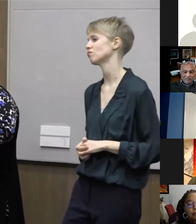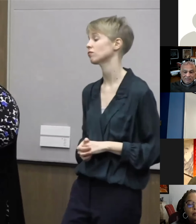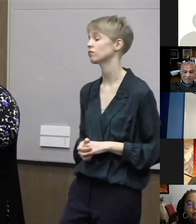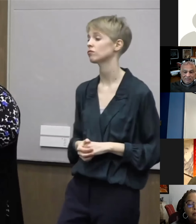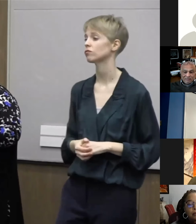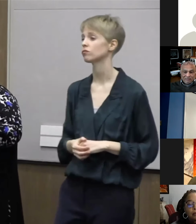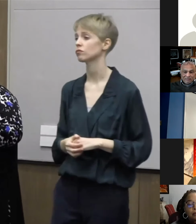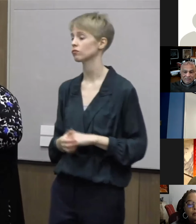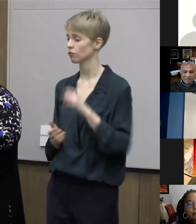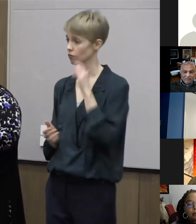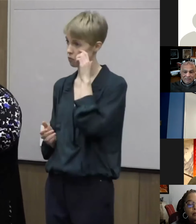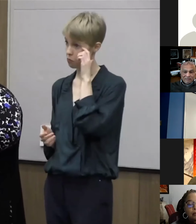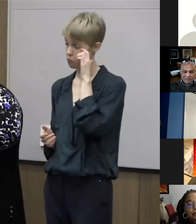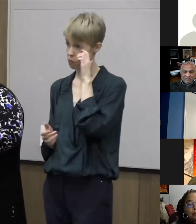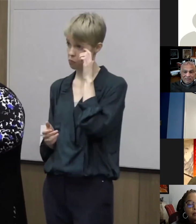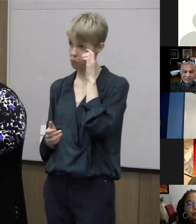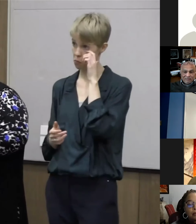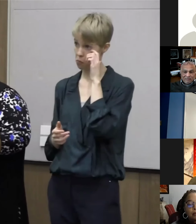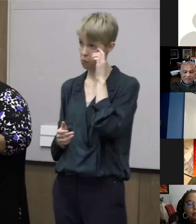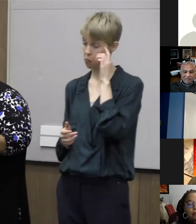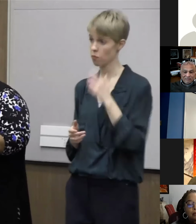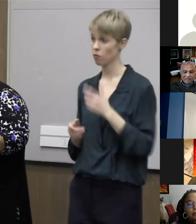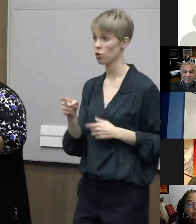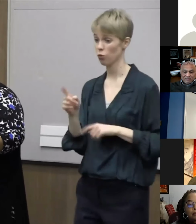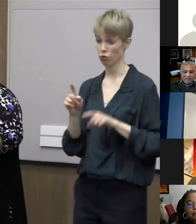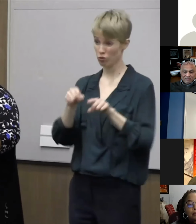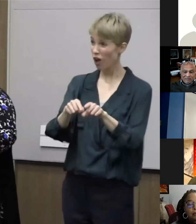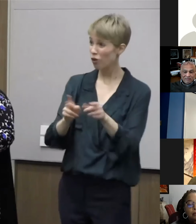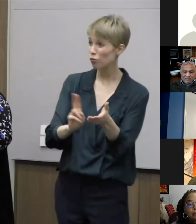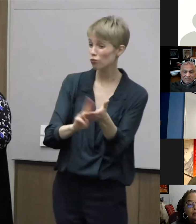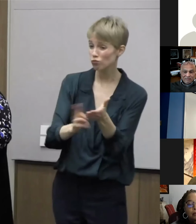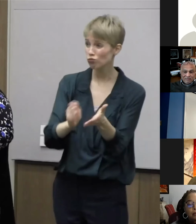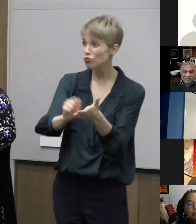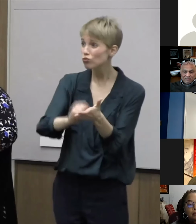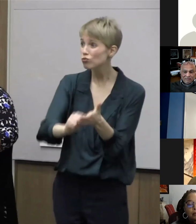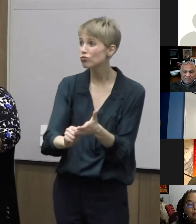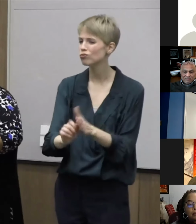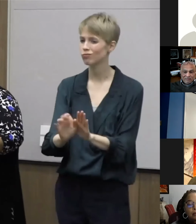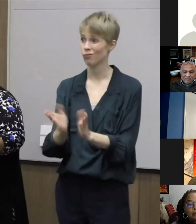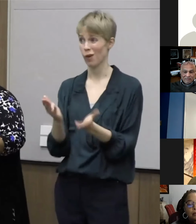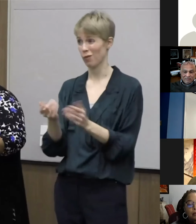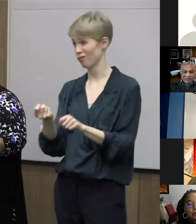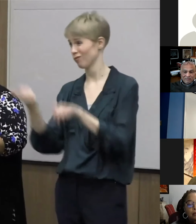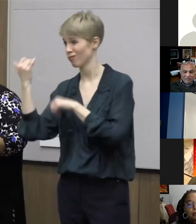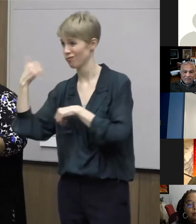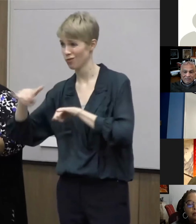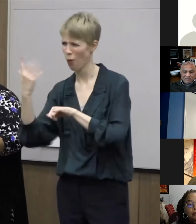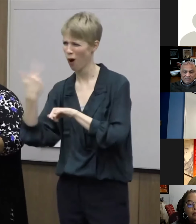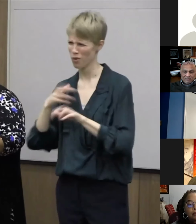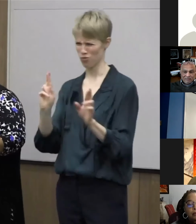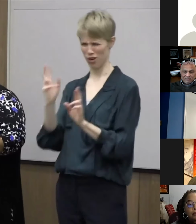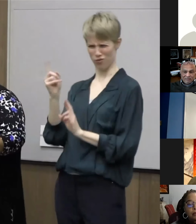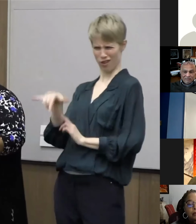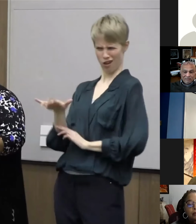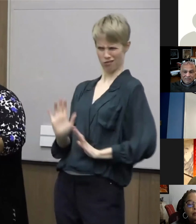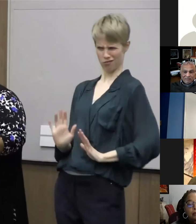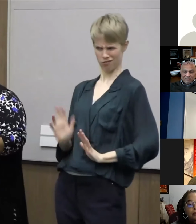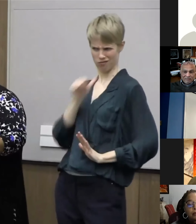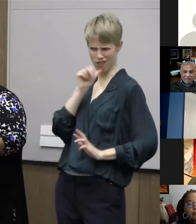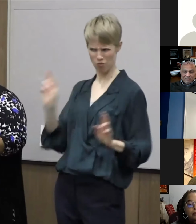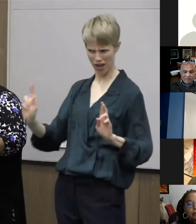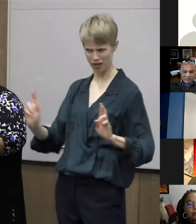Then if you go down and withdraw, you still might have to leave, because we're not ready for that in Mississippi." And I addressed him and told